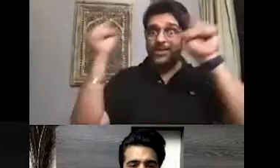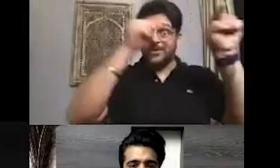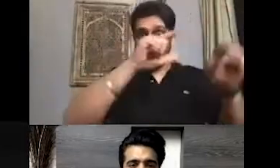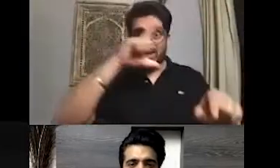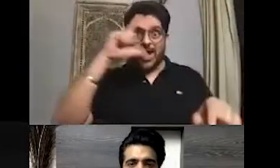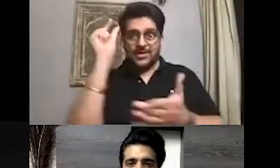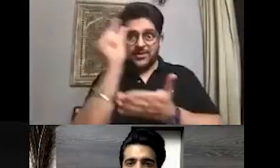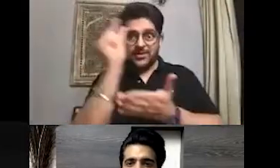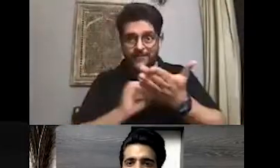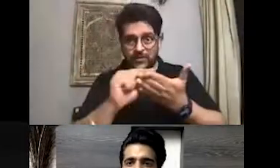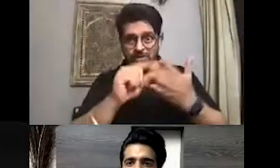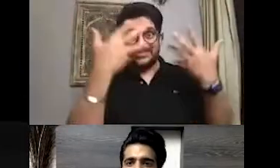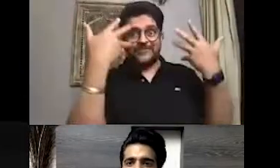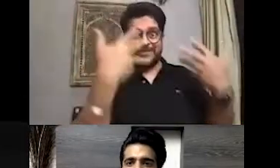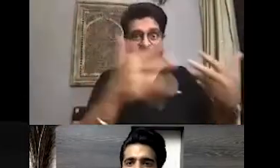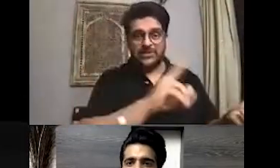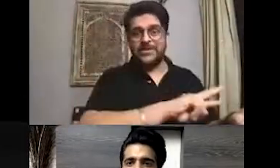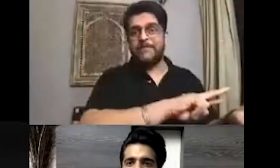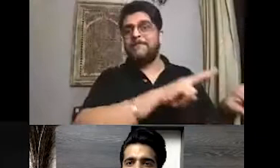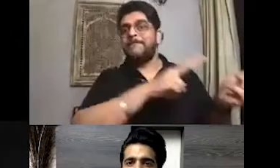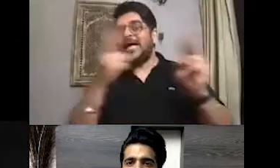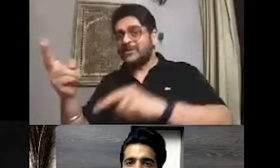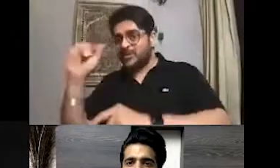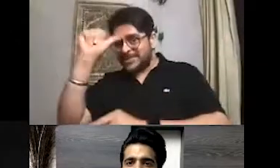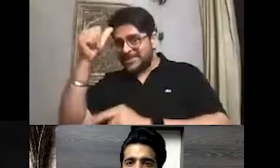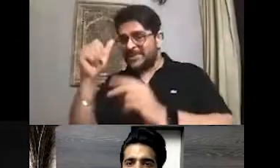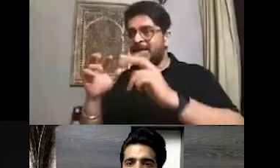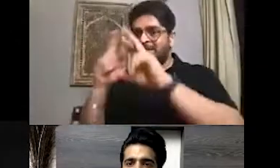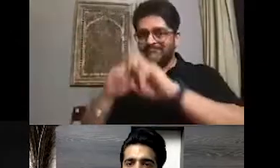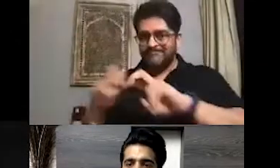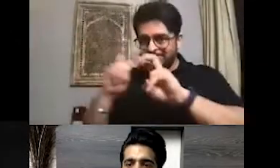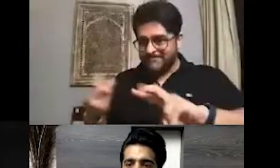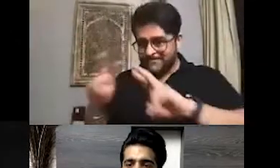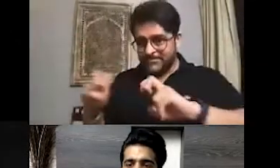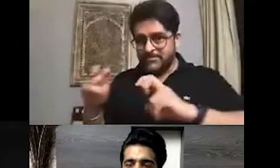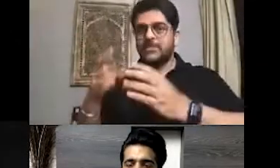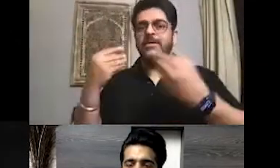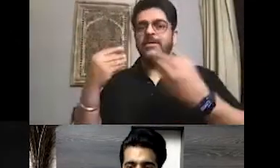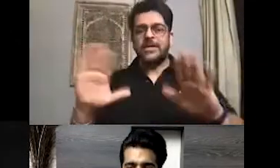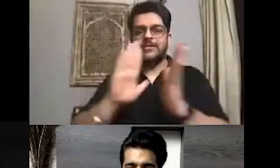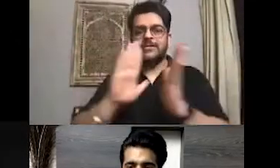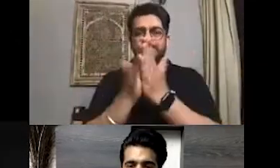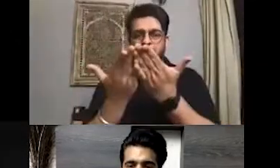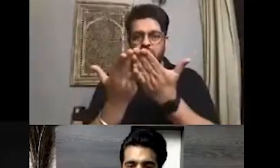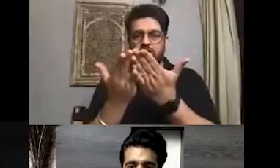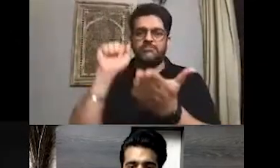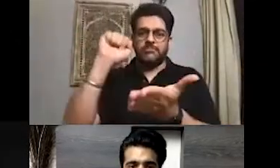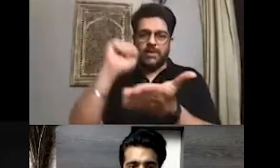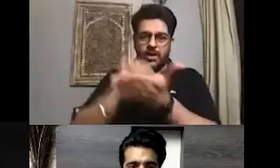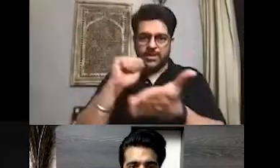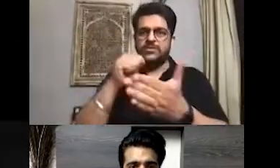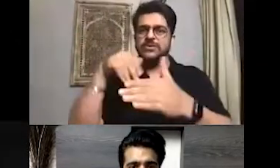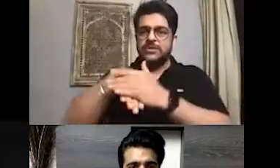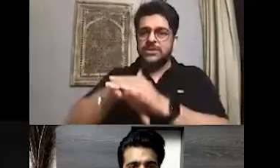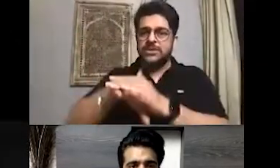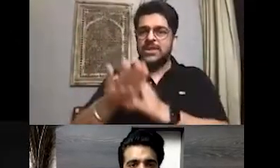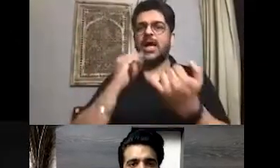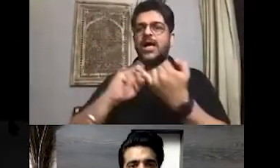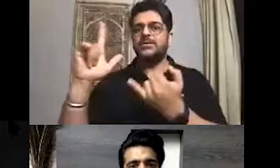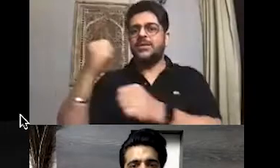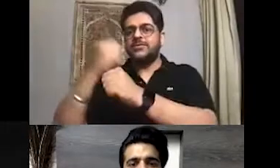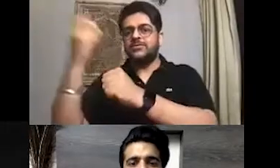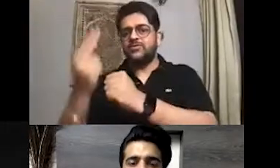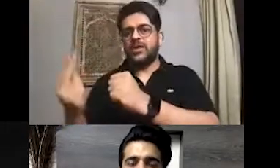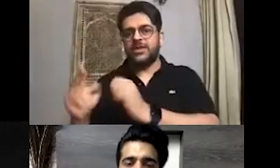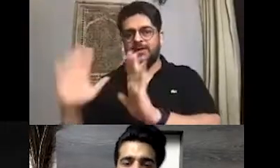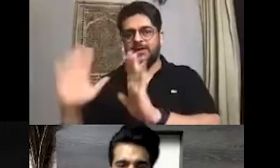Indian, first deaf Indian person, Dr. Madan Vashisht, who studied from university and then came back to India, and then he published a